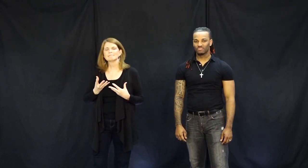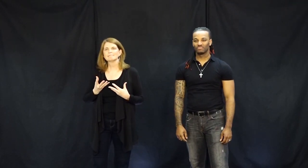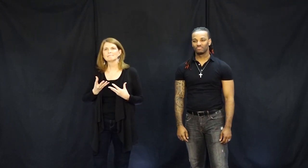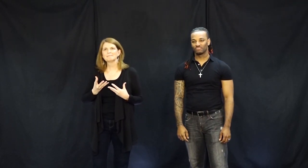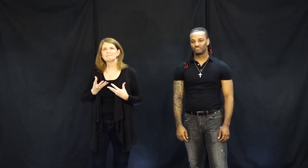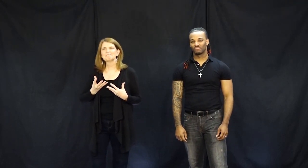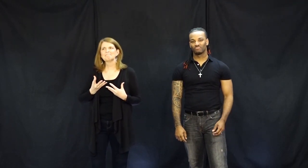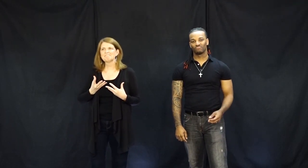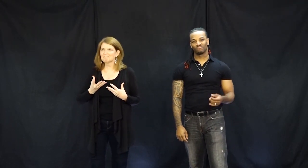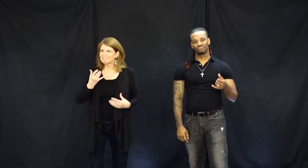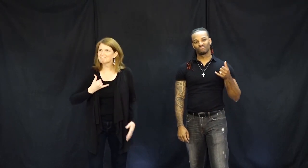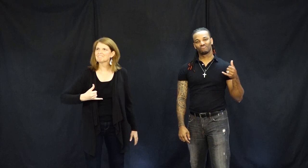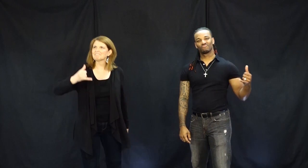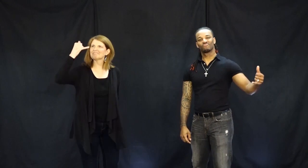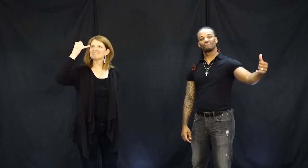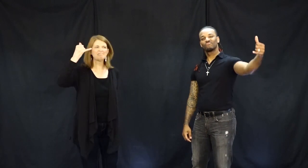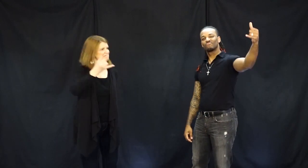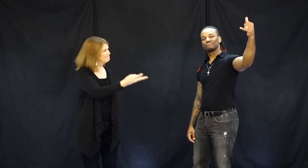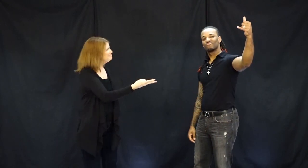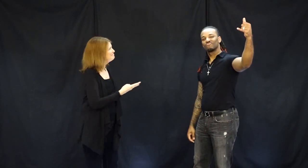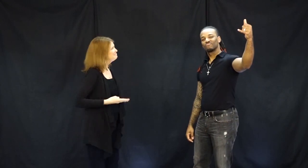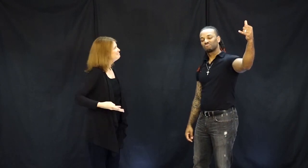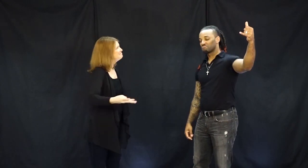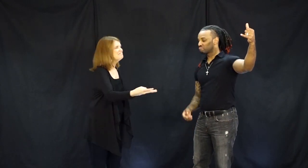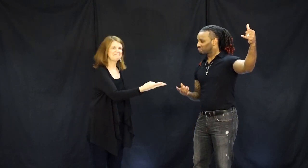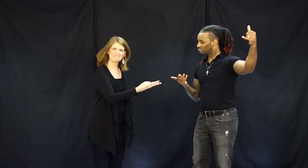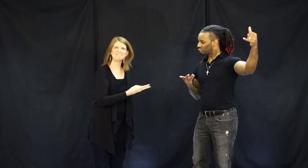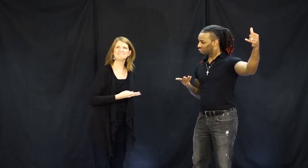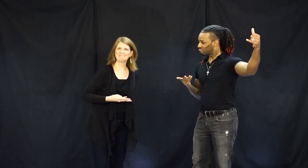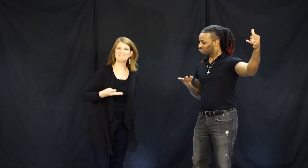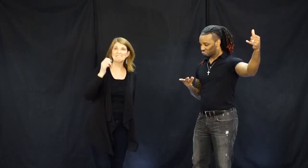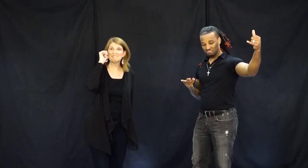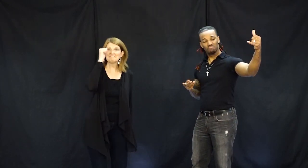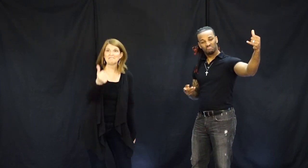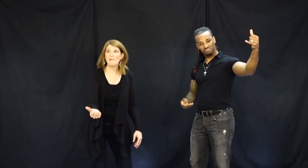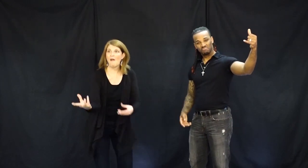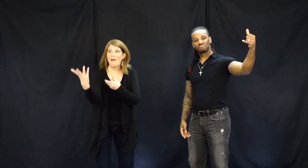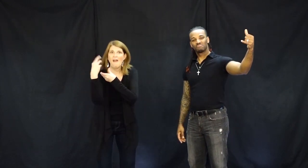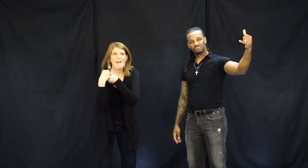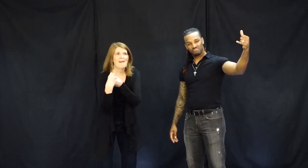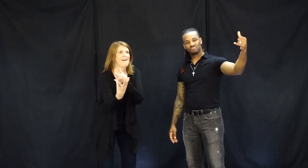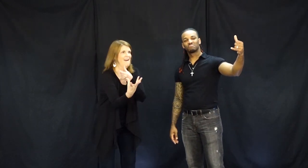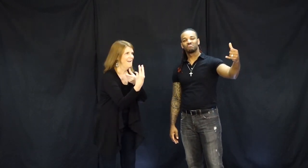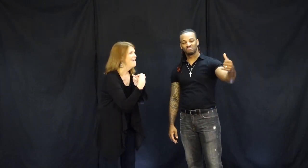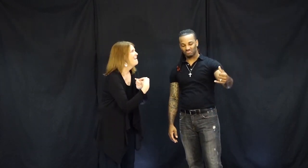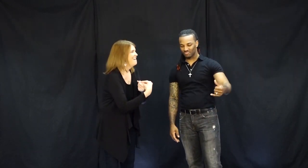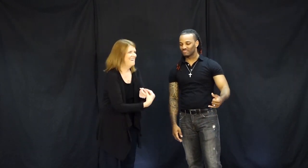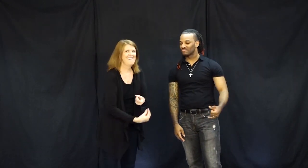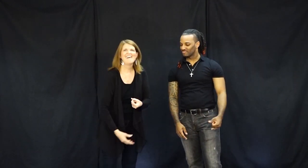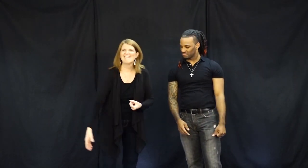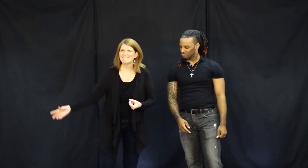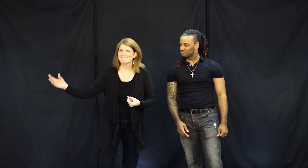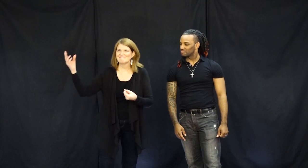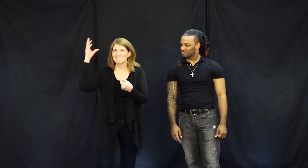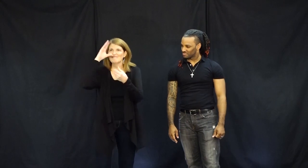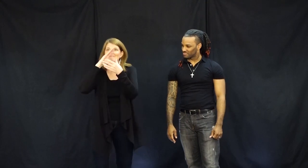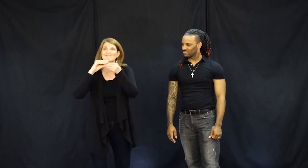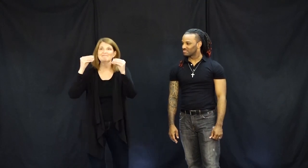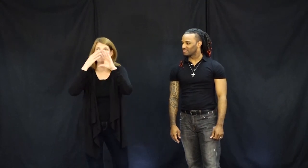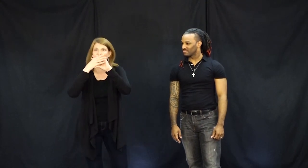Raise a glass to the four of us. Tomorrow there'll be more of us, telling the story